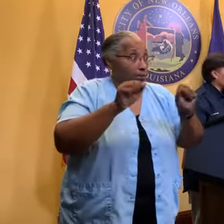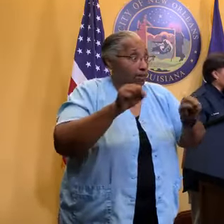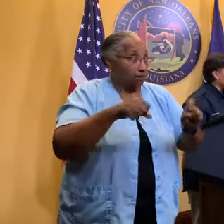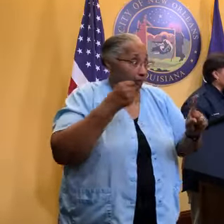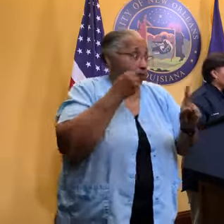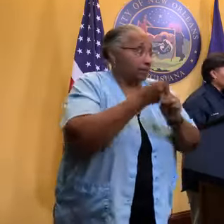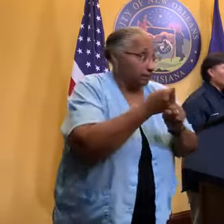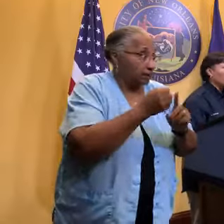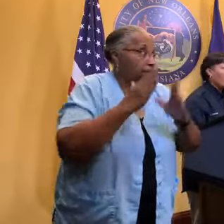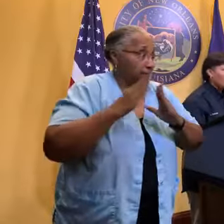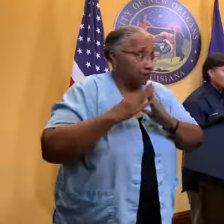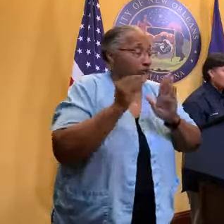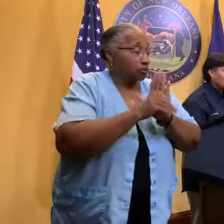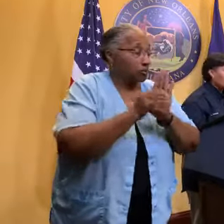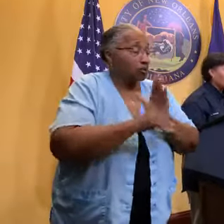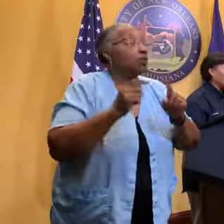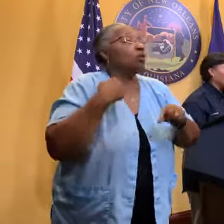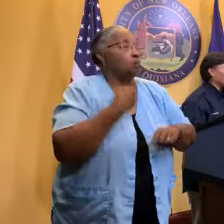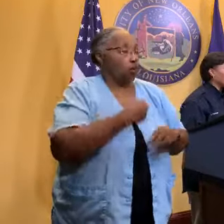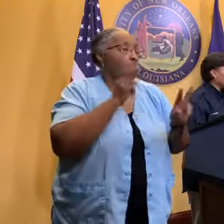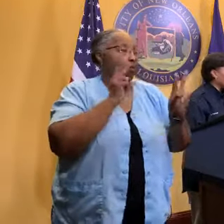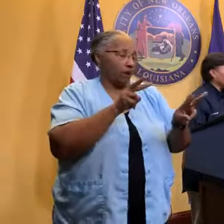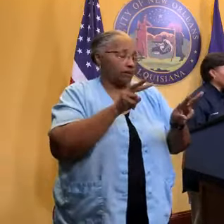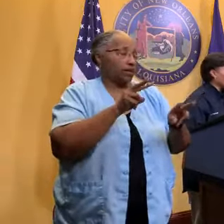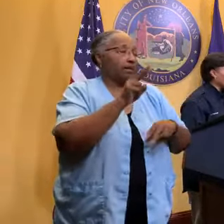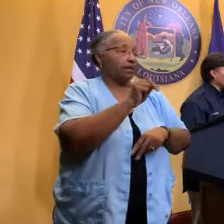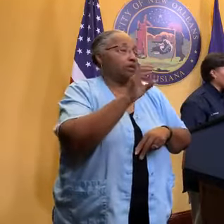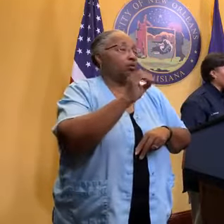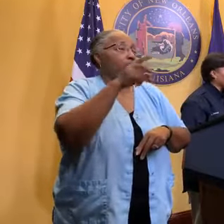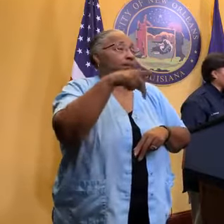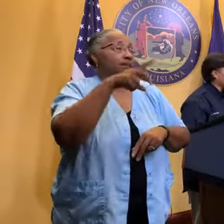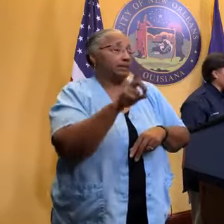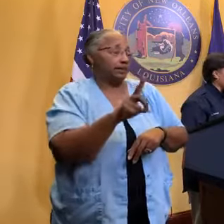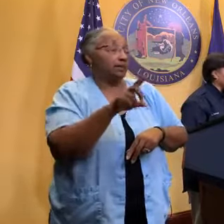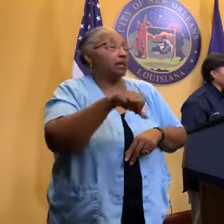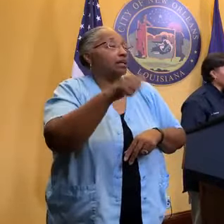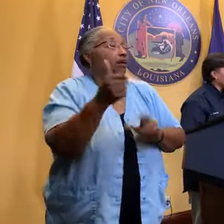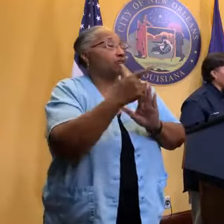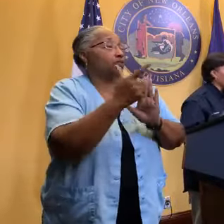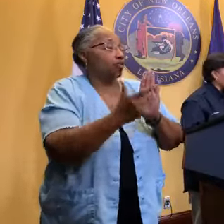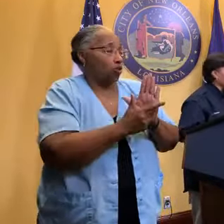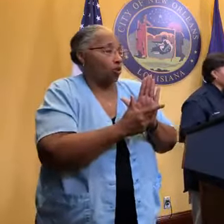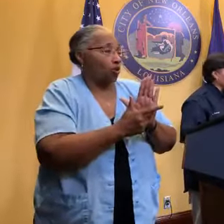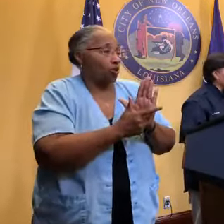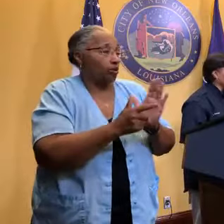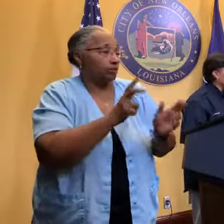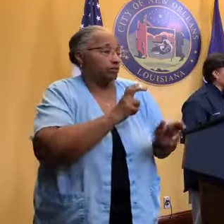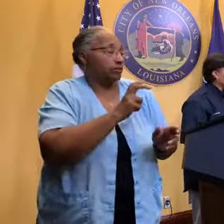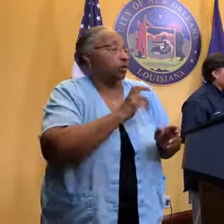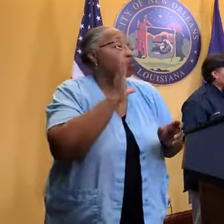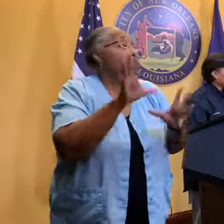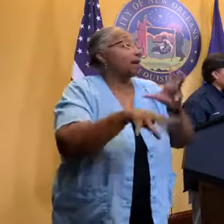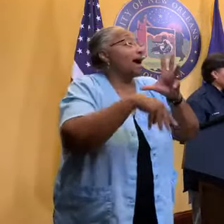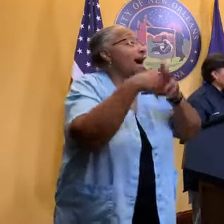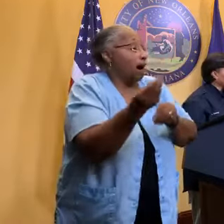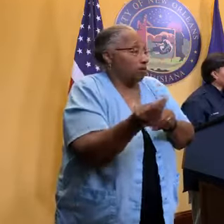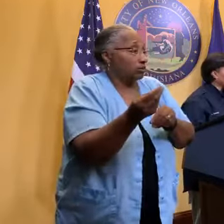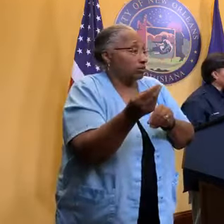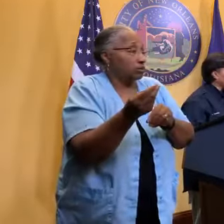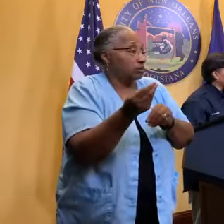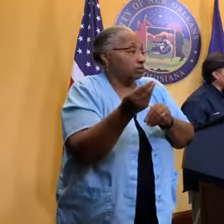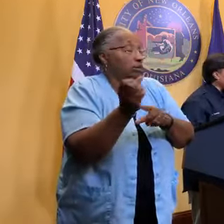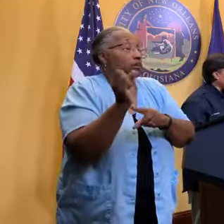New Orleans. But we're watching. NOPD and other law enforcement agencies will be out and enforcing the guidelines